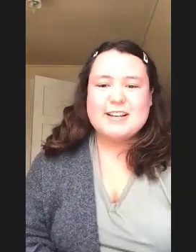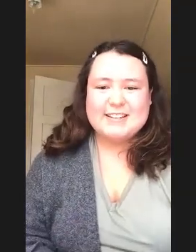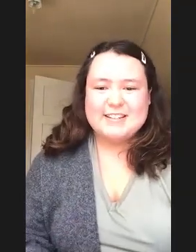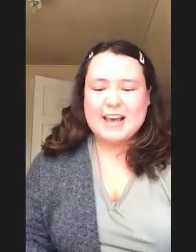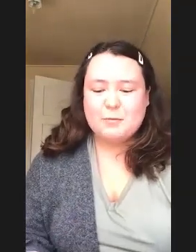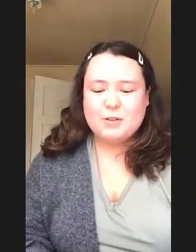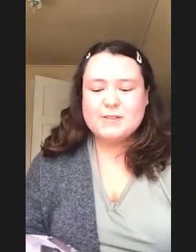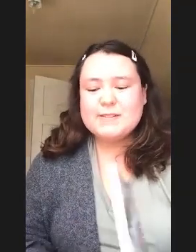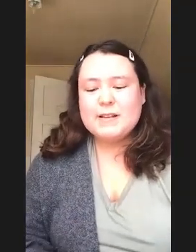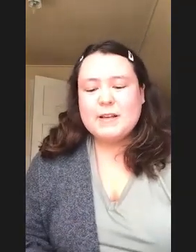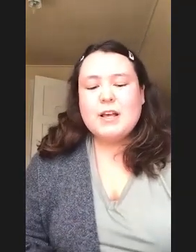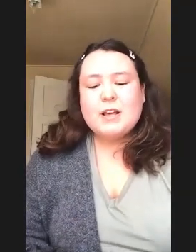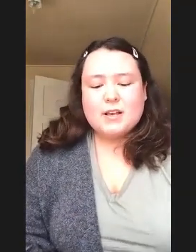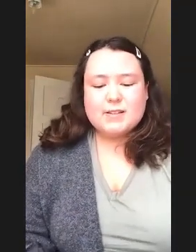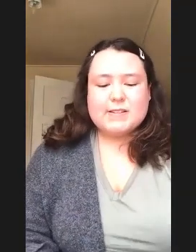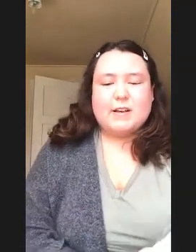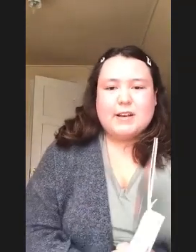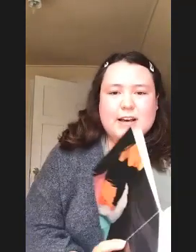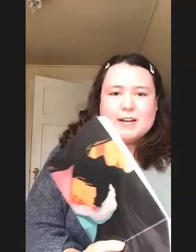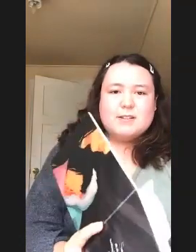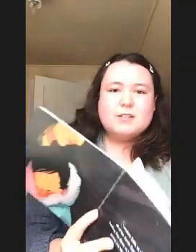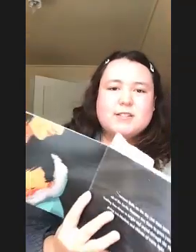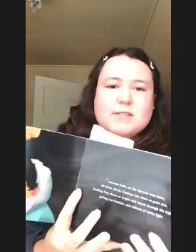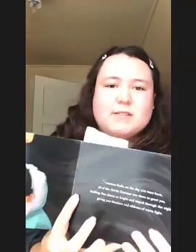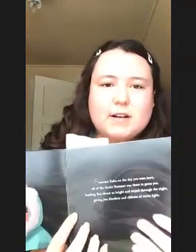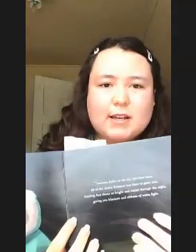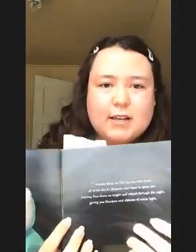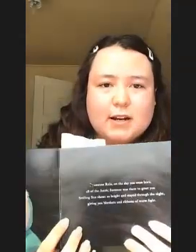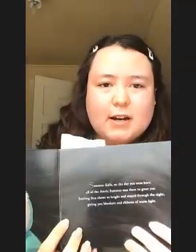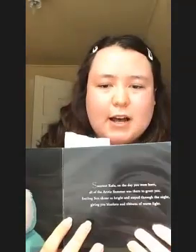and animals. So I'll kind of just start here.